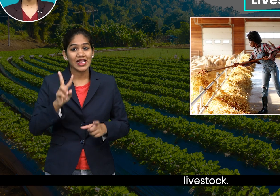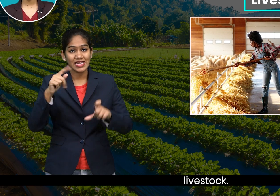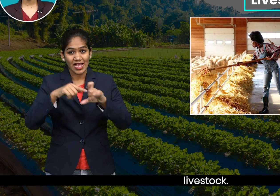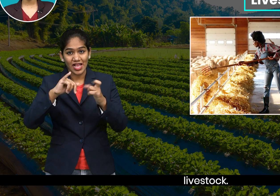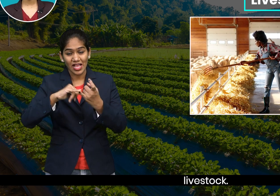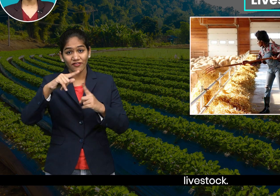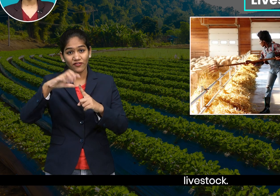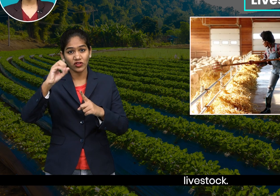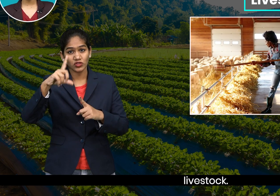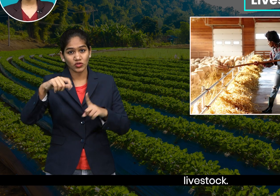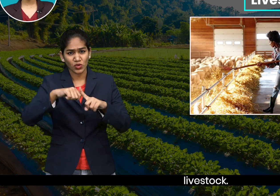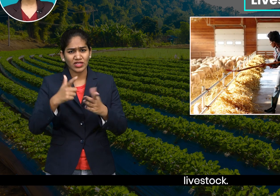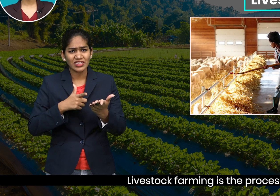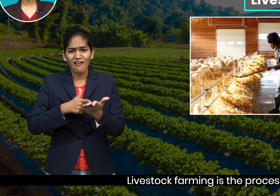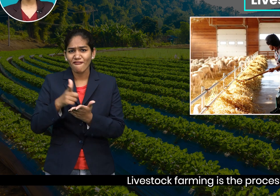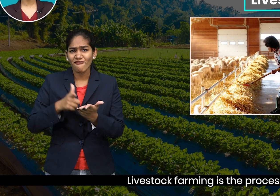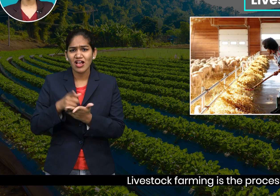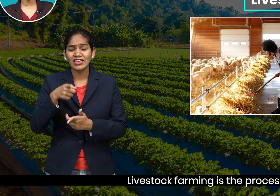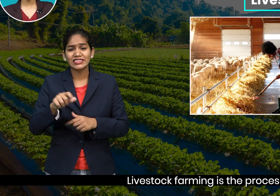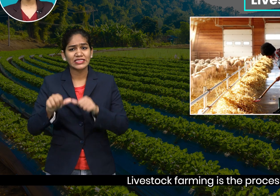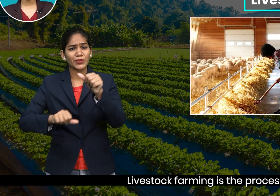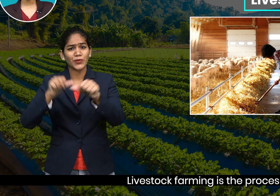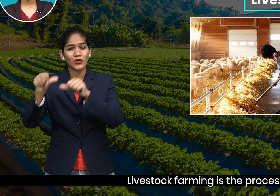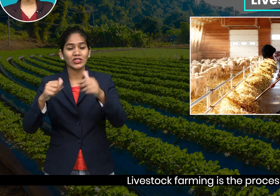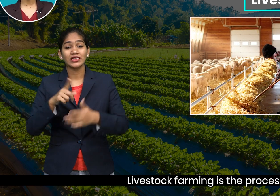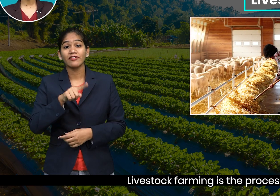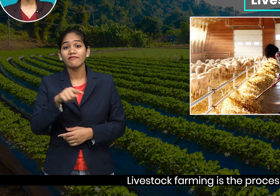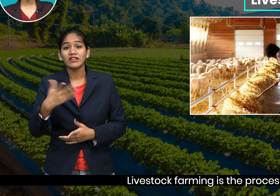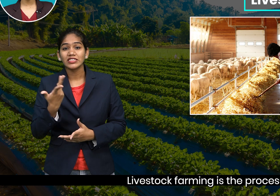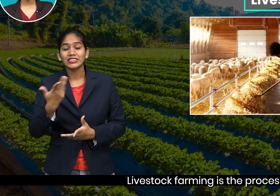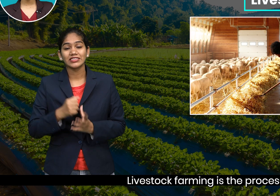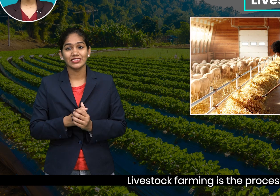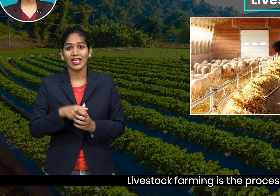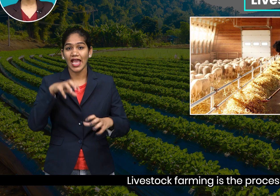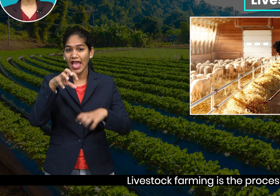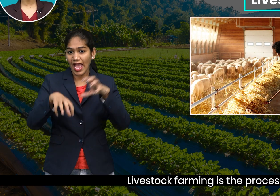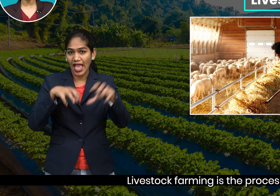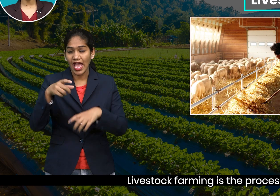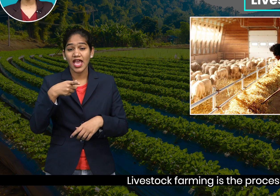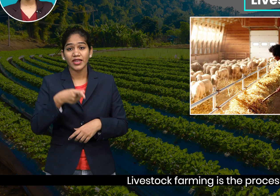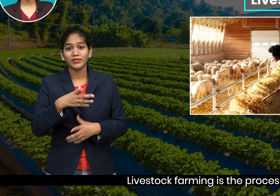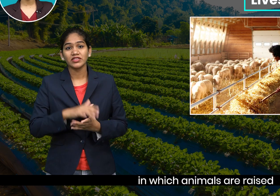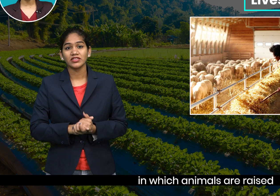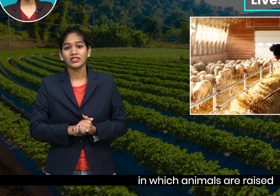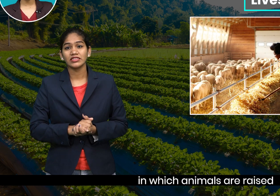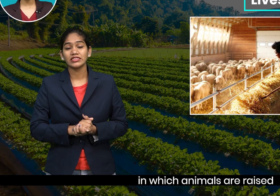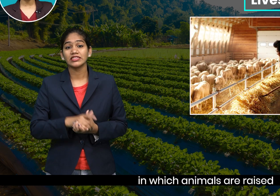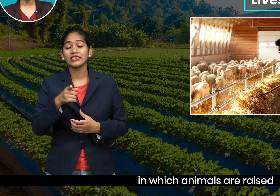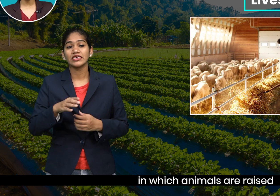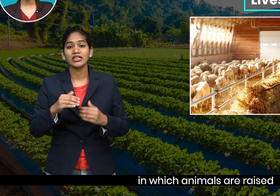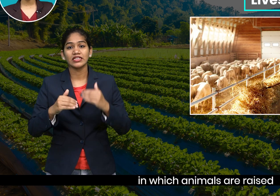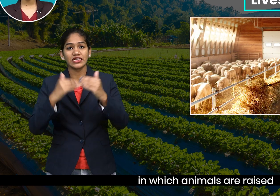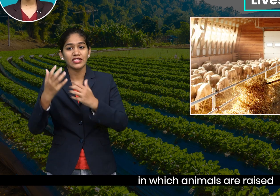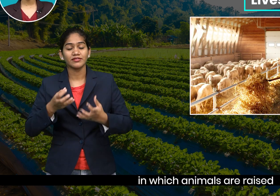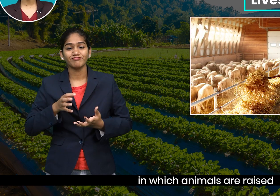livestock farming is the process in which animals are raised